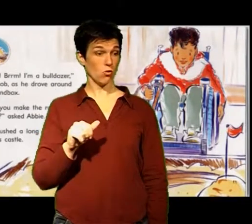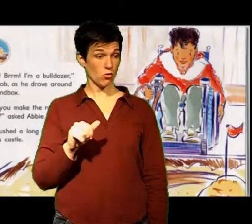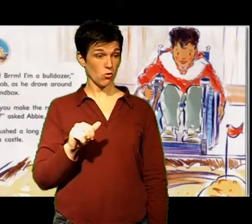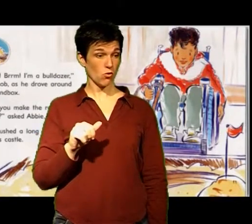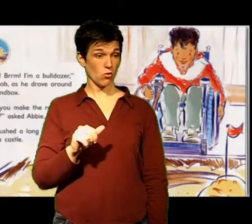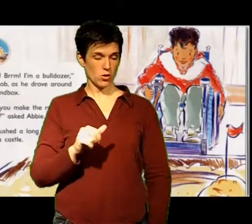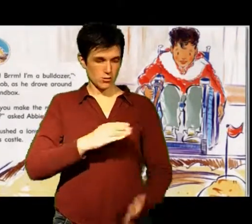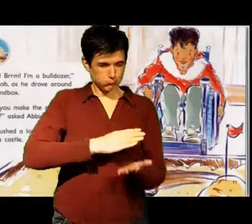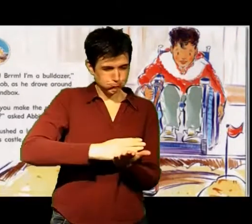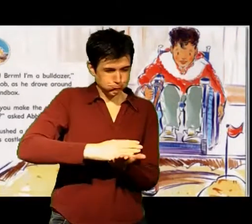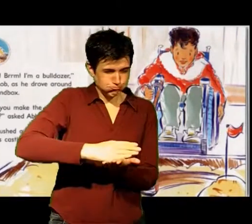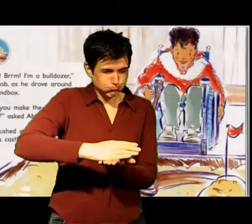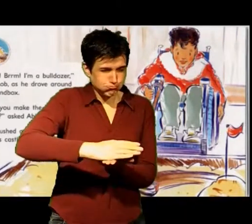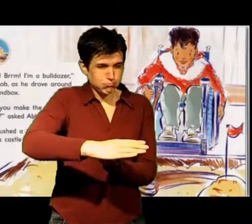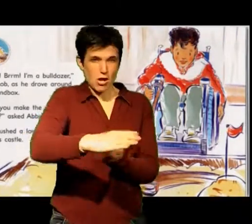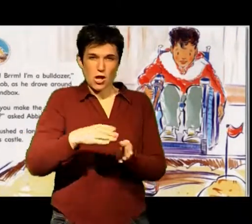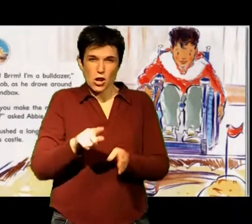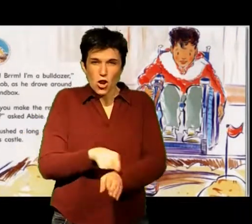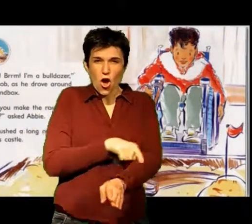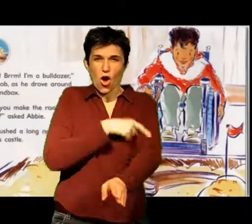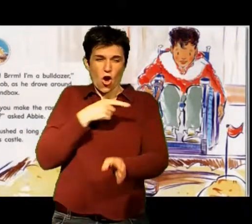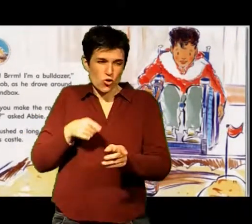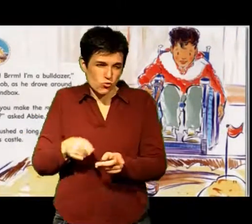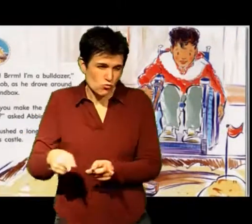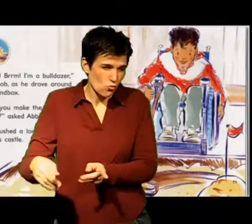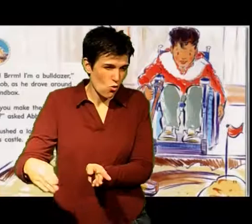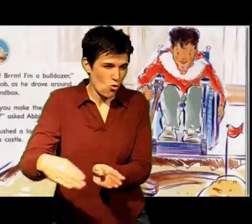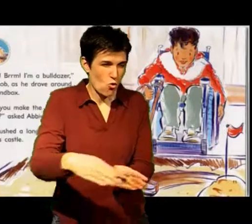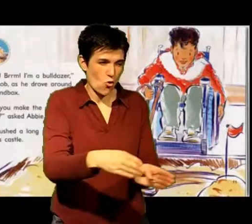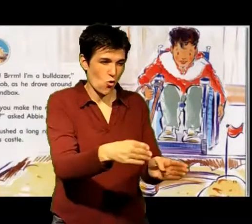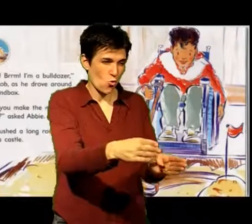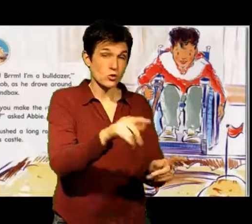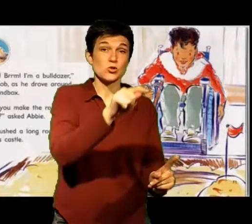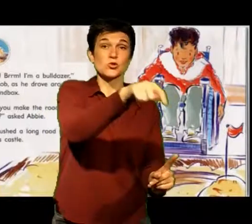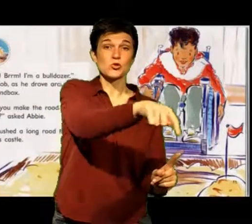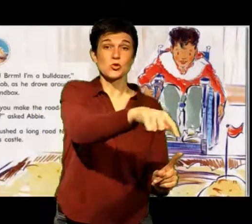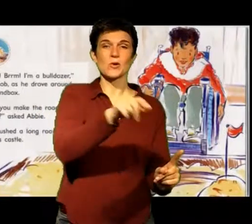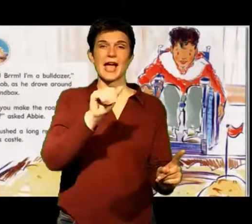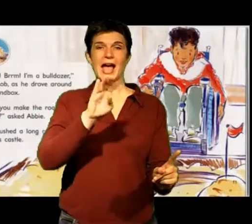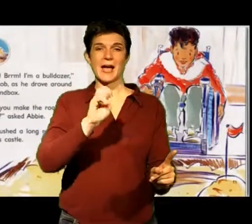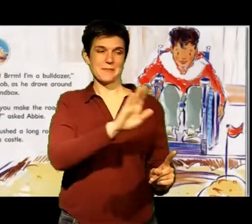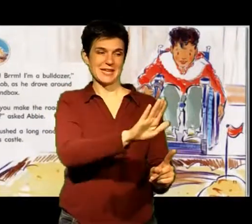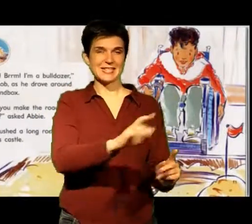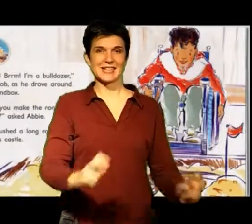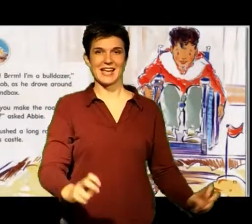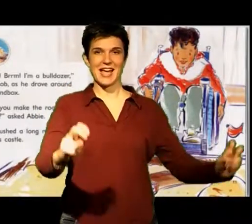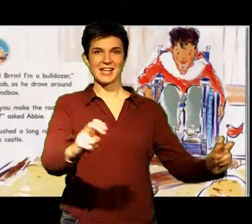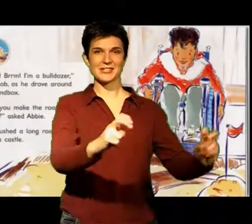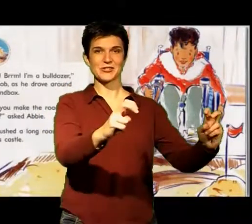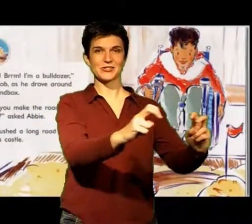Rob pushed a long road to Abby's castle.